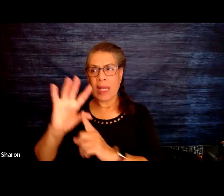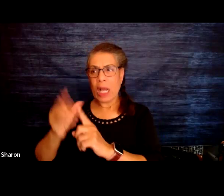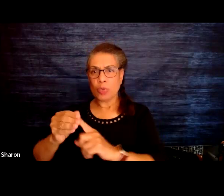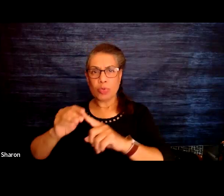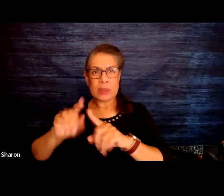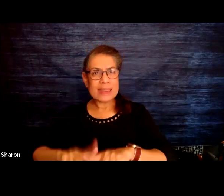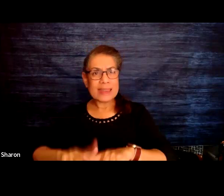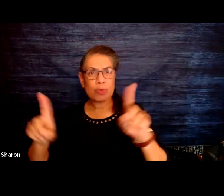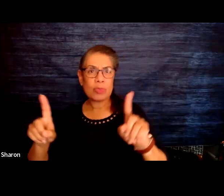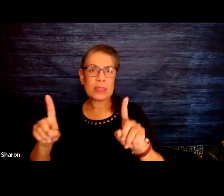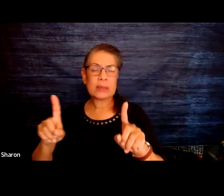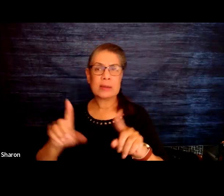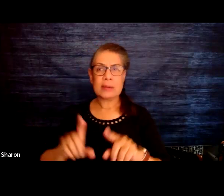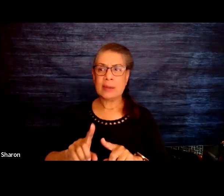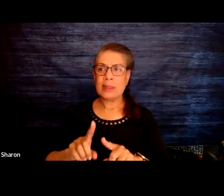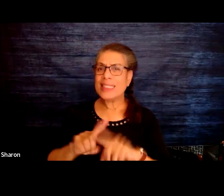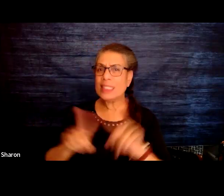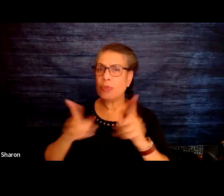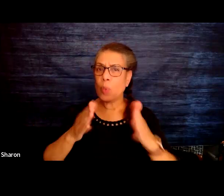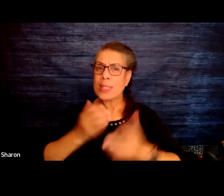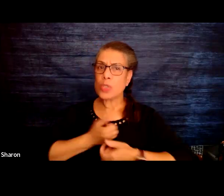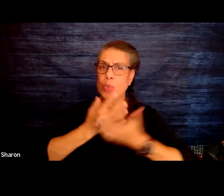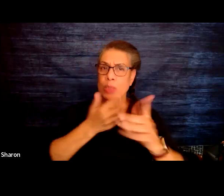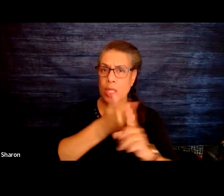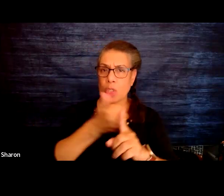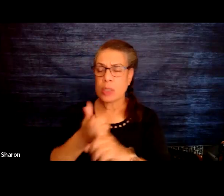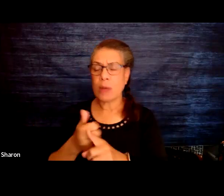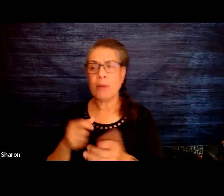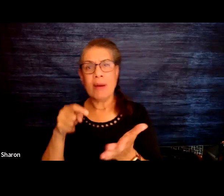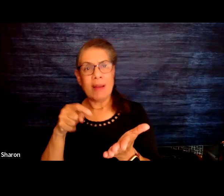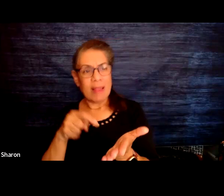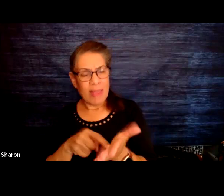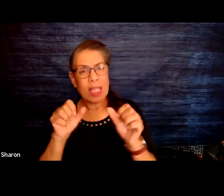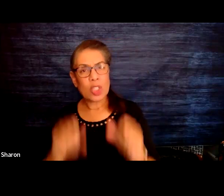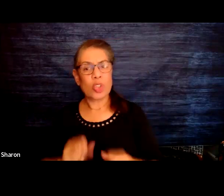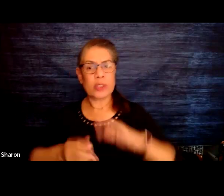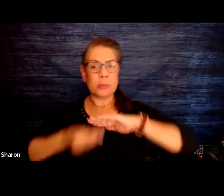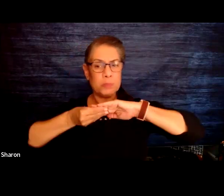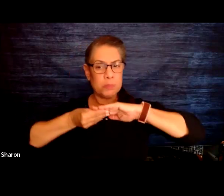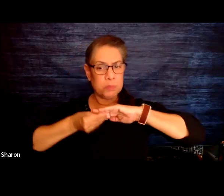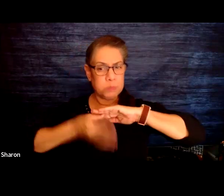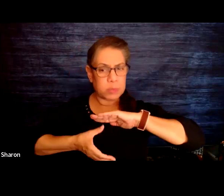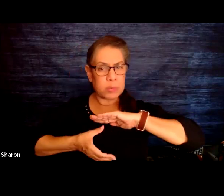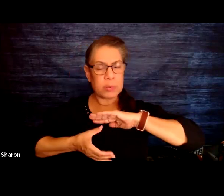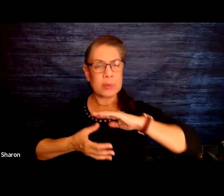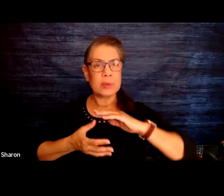and expression, this could destroy the self-esteem and